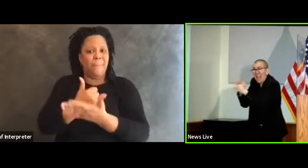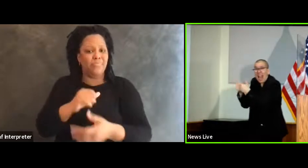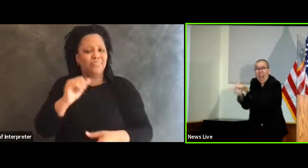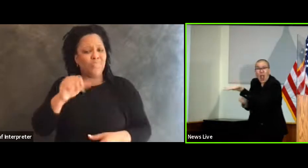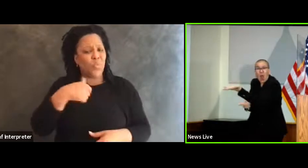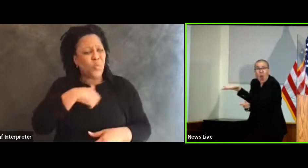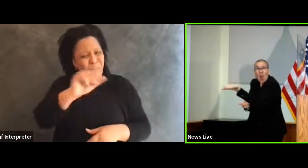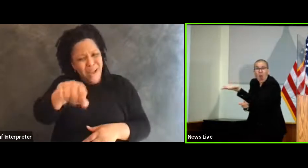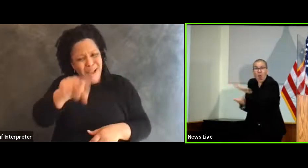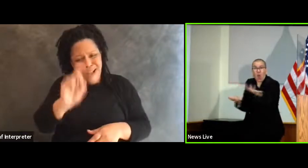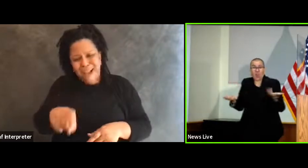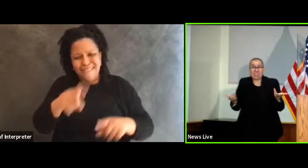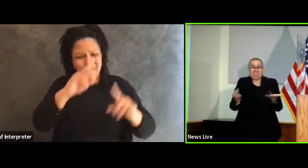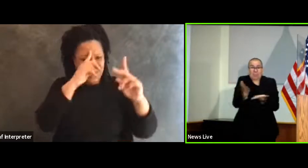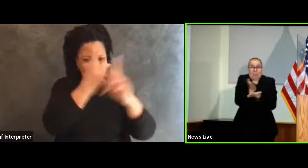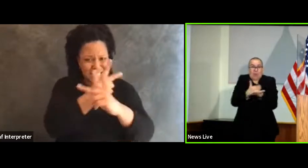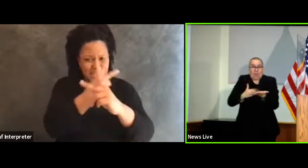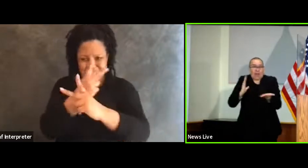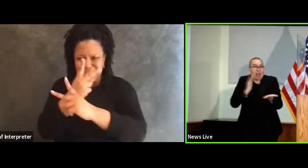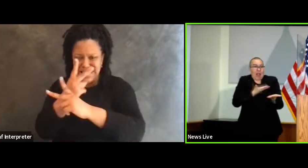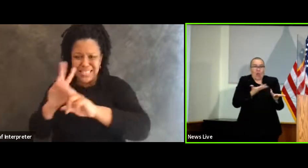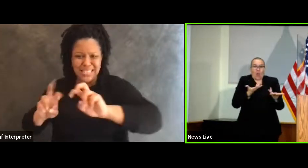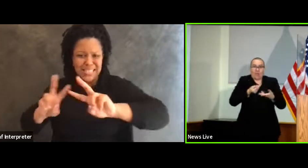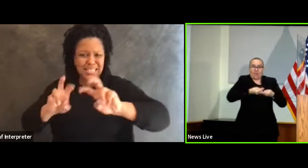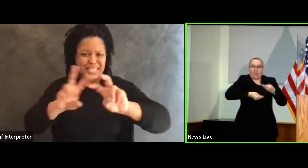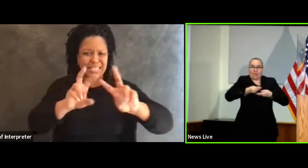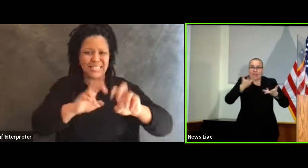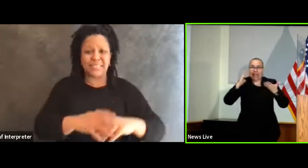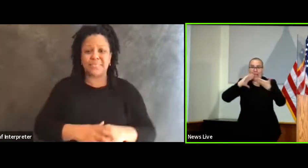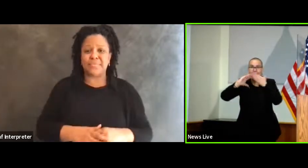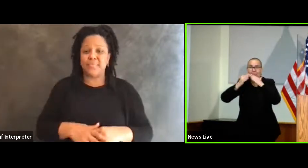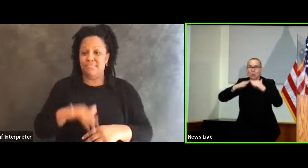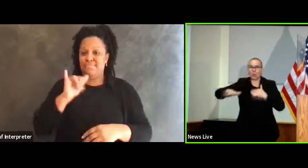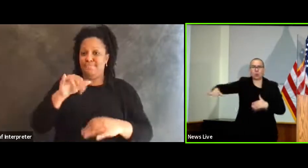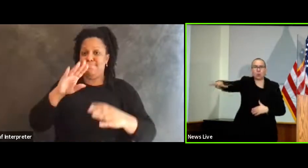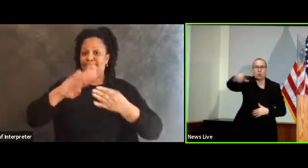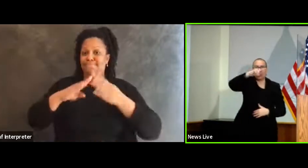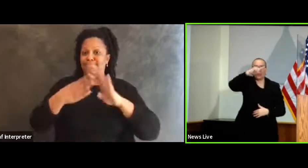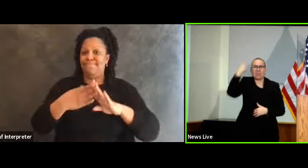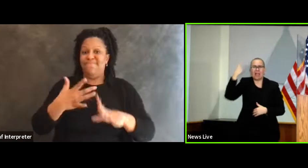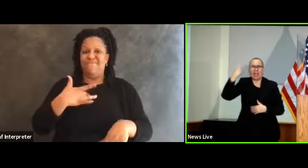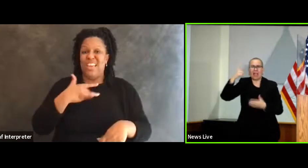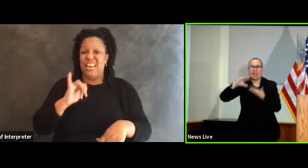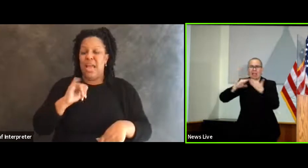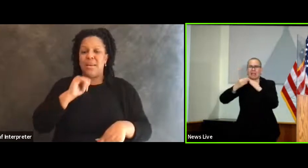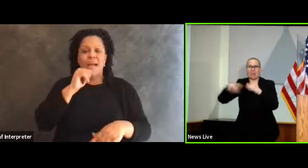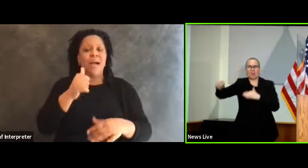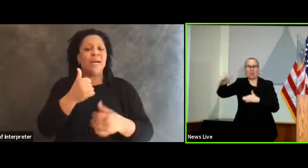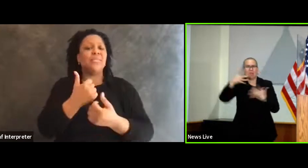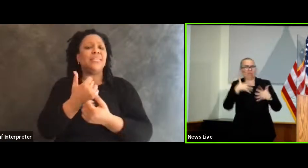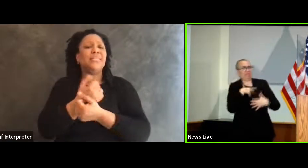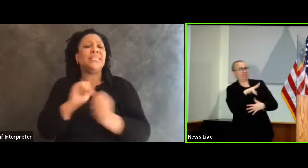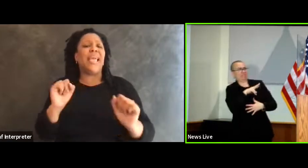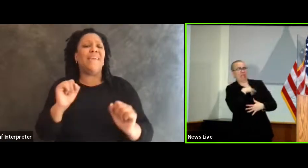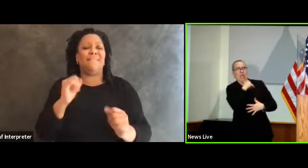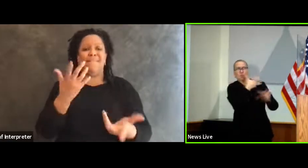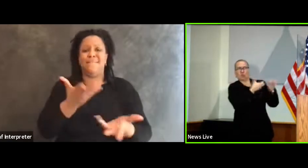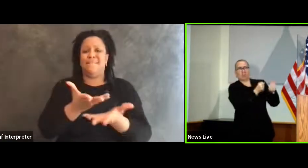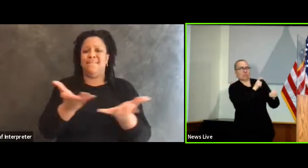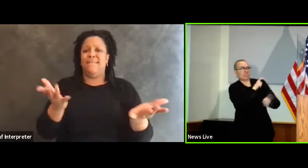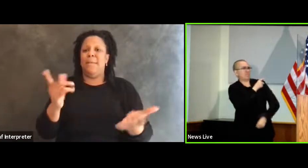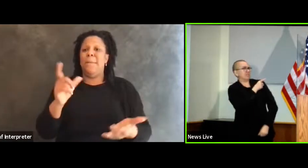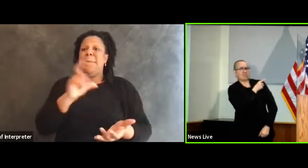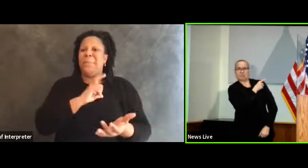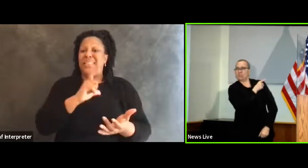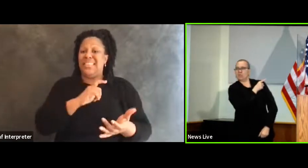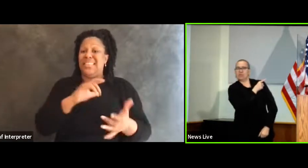is that very community that feels like they're not safe with the police, and then the actions of the police lead to a payout